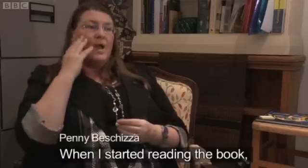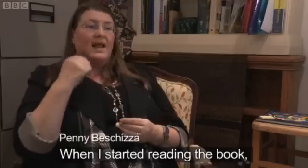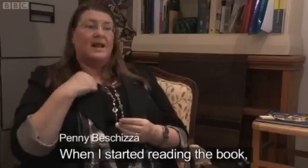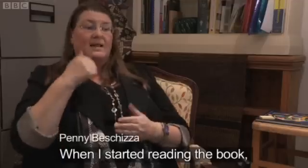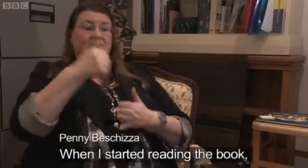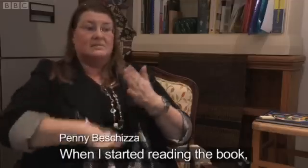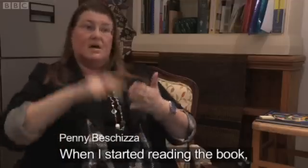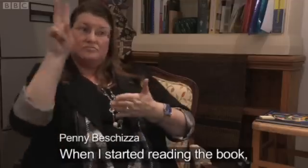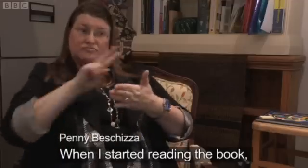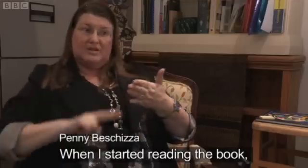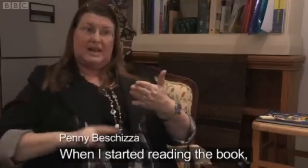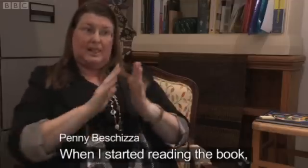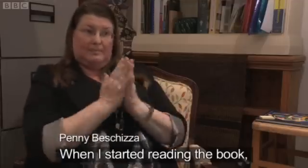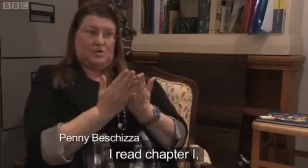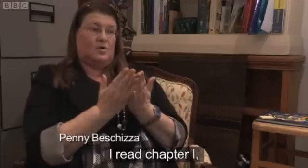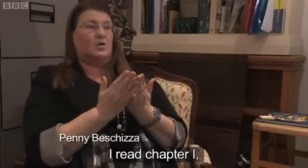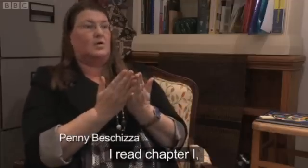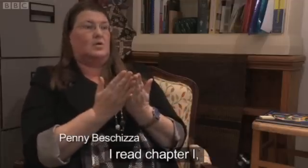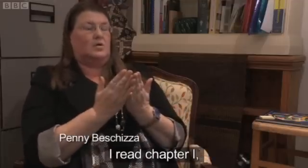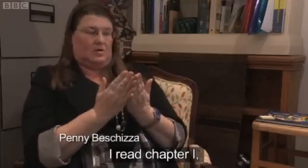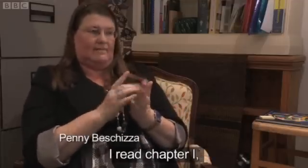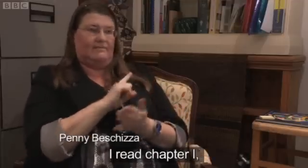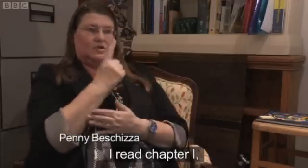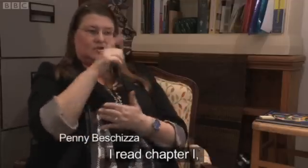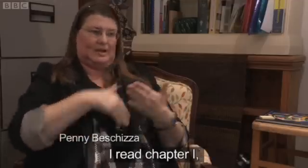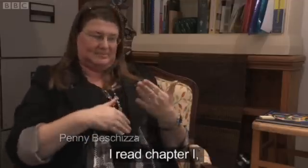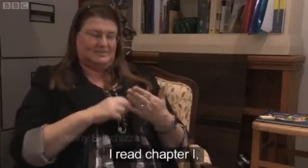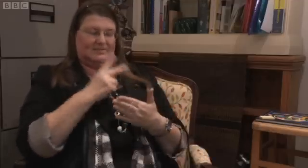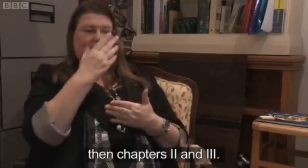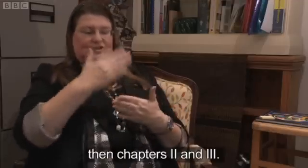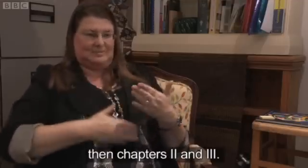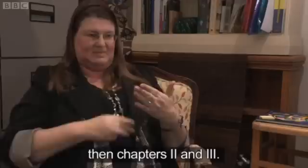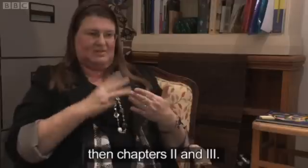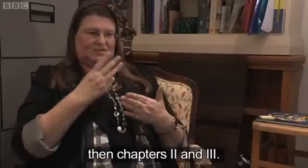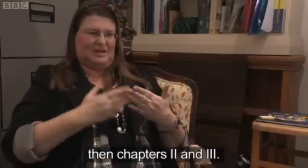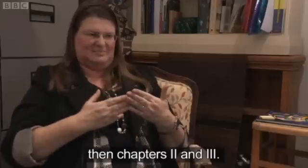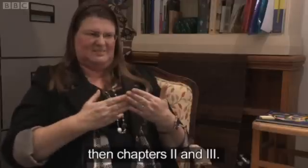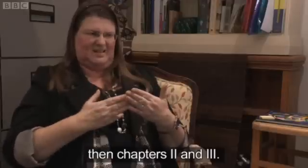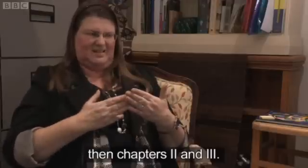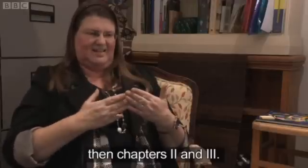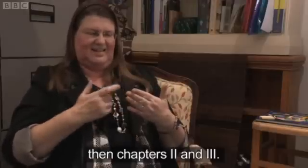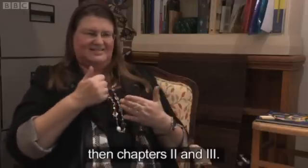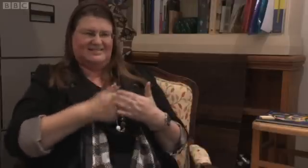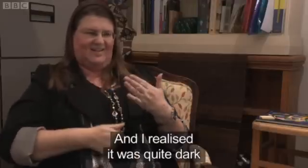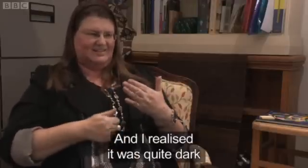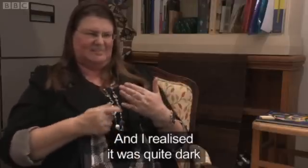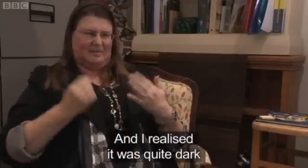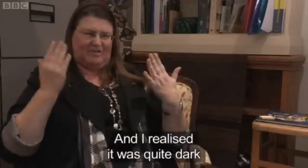When I started reading the book, I read chapter one, then chapters two and three, and I realised